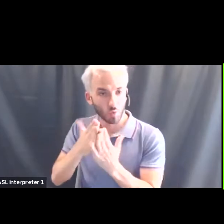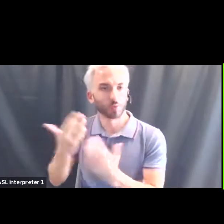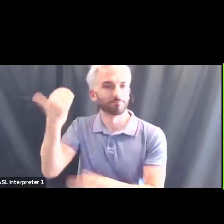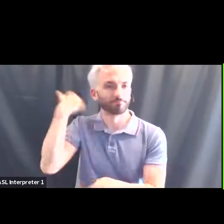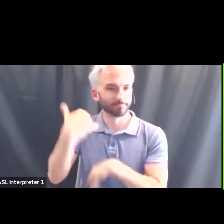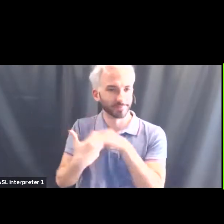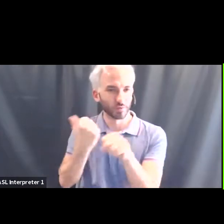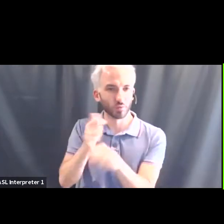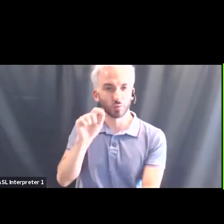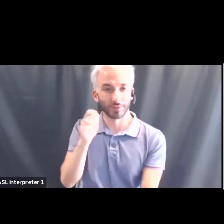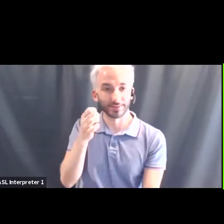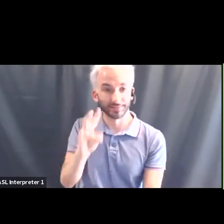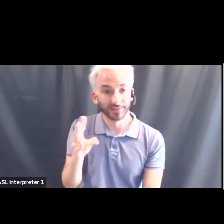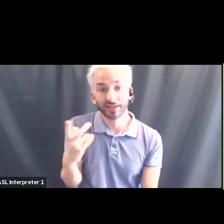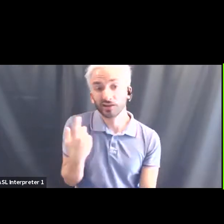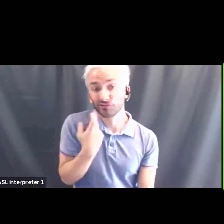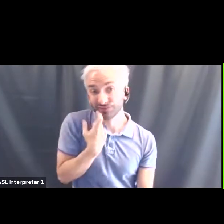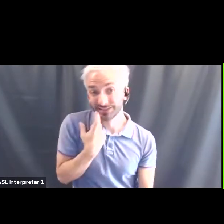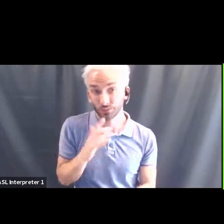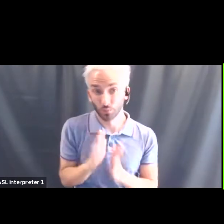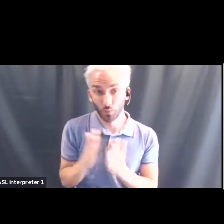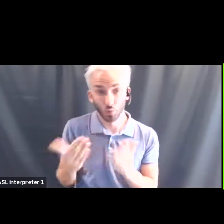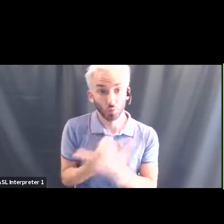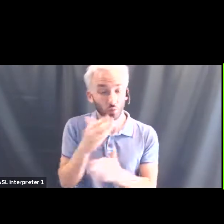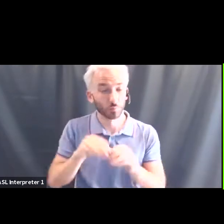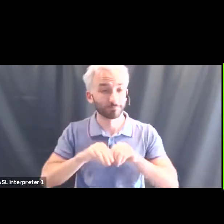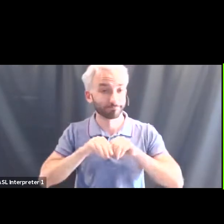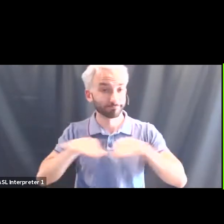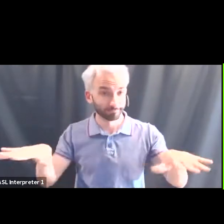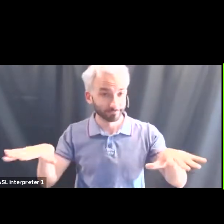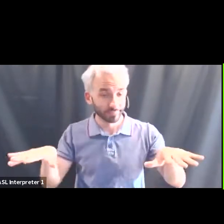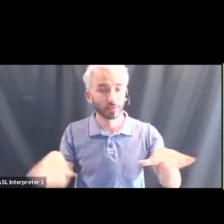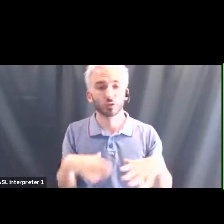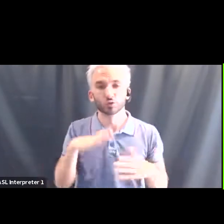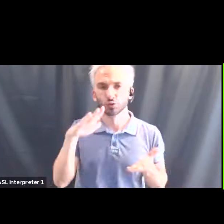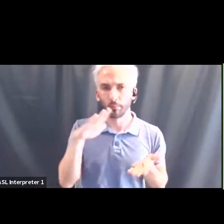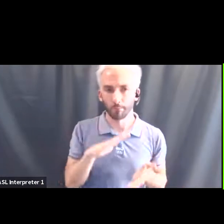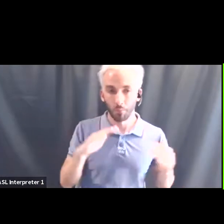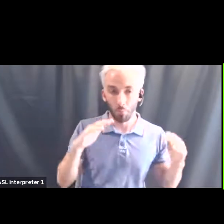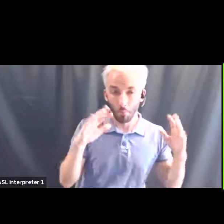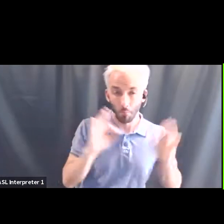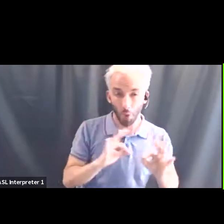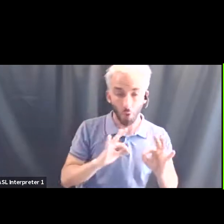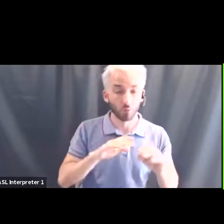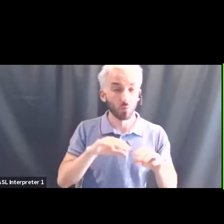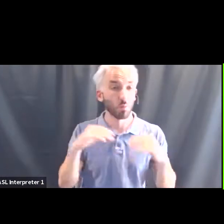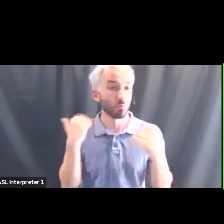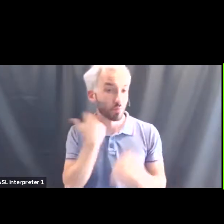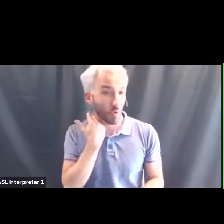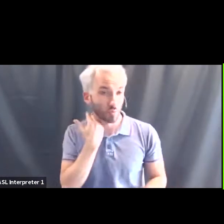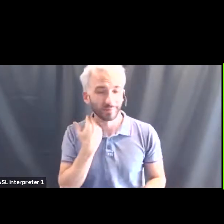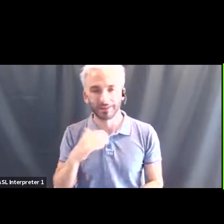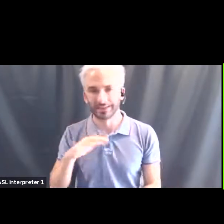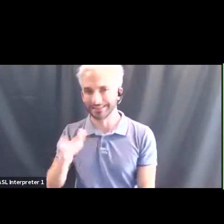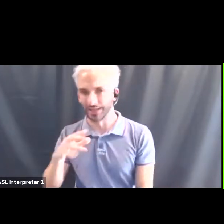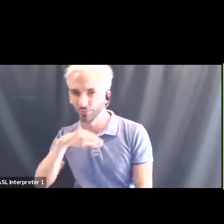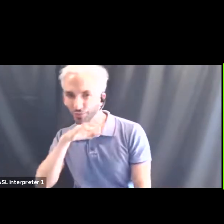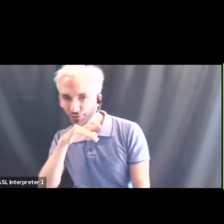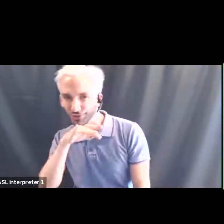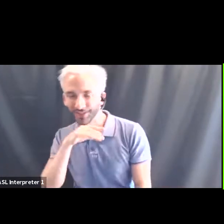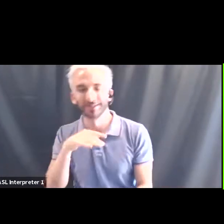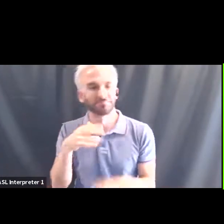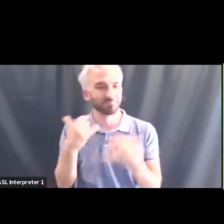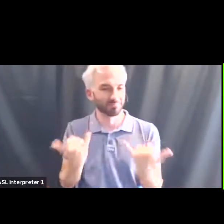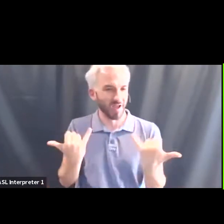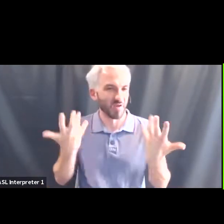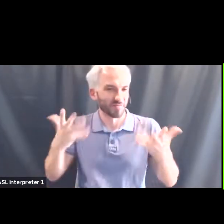Small, Broke, and Kind of Dirty, is in stores now. Please give a warm welcome to Hannah. And Hannah, thank you so much for being here